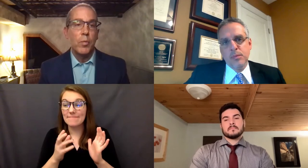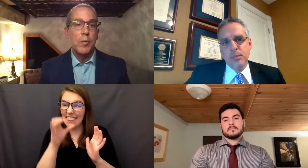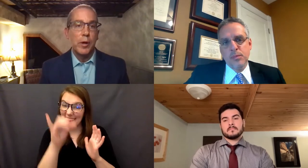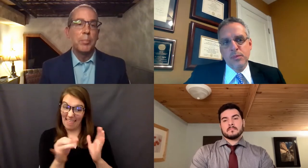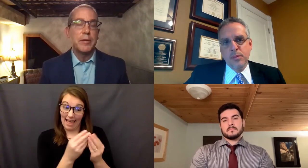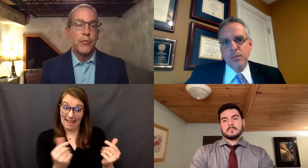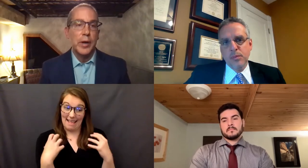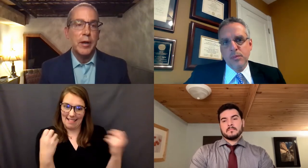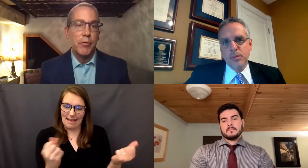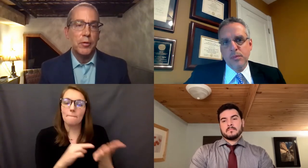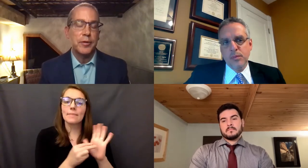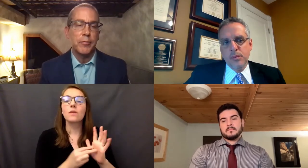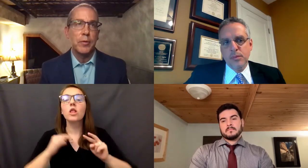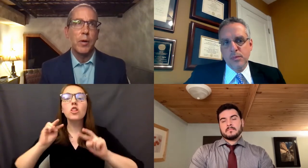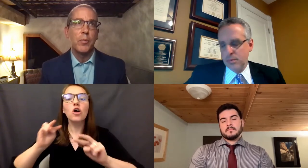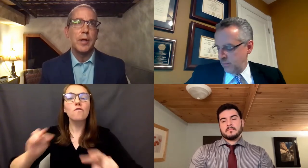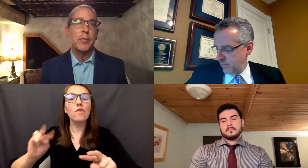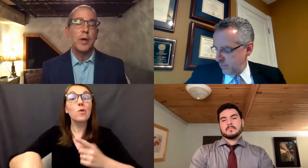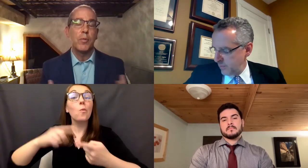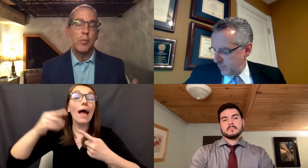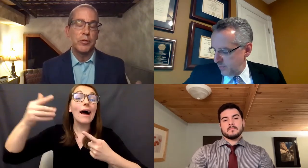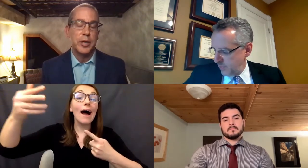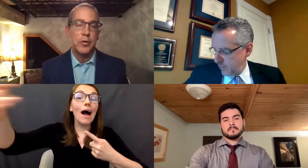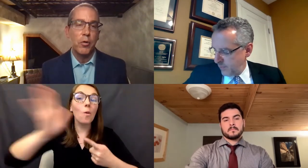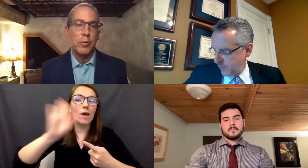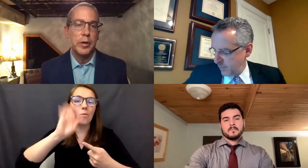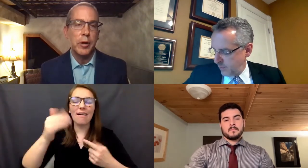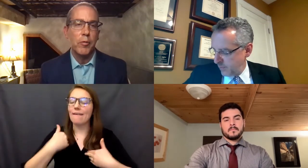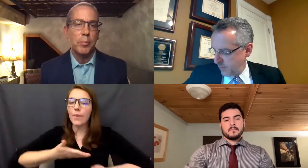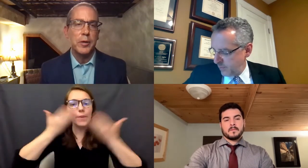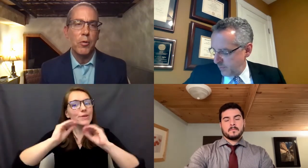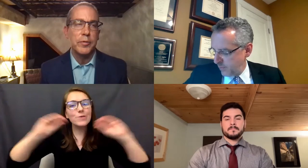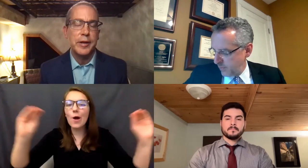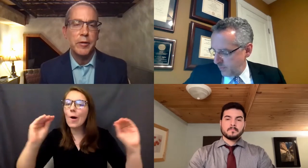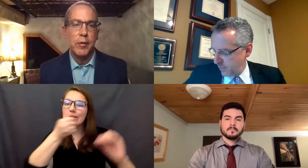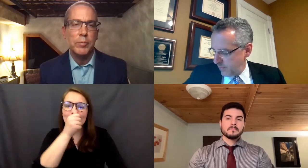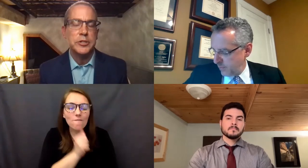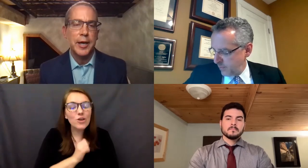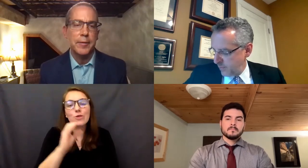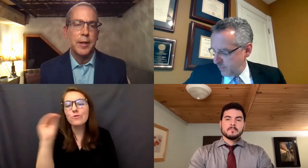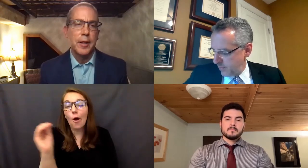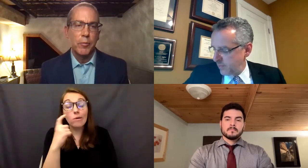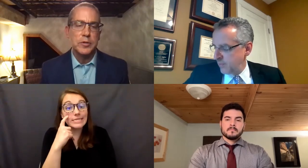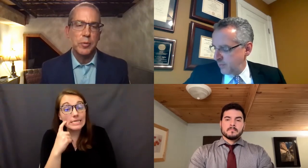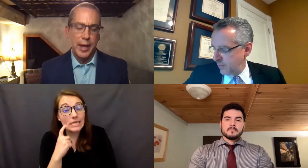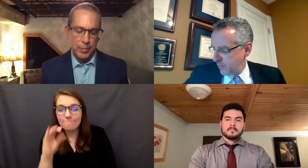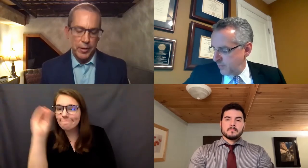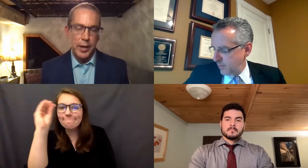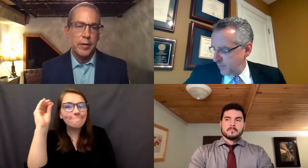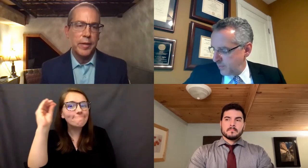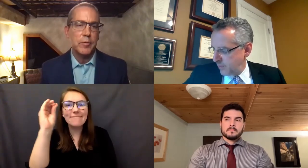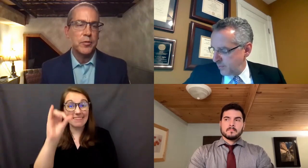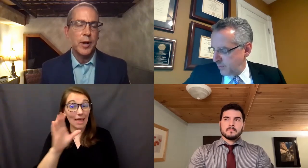time when we will be free of all suffering, when we will shed no, there will be no tear that will be shed, which will